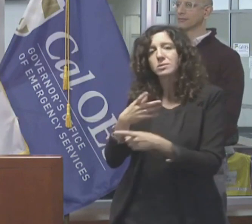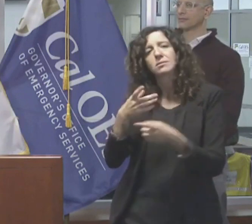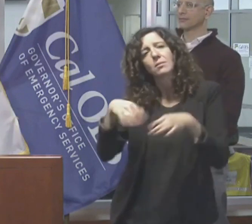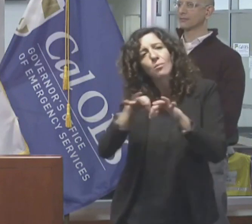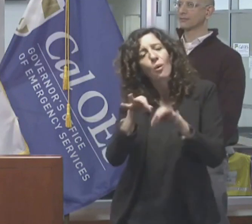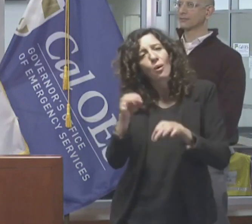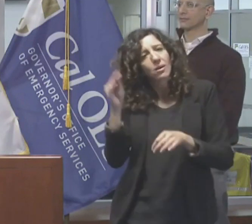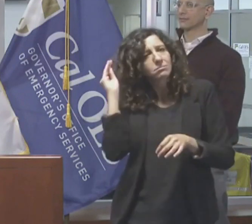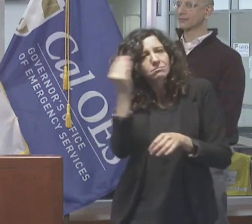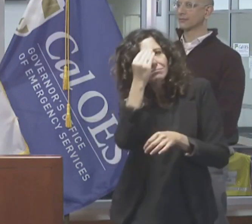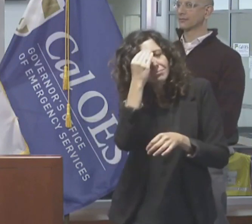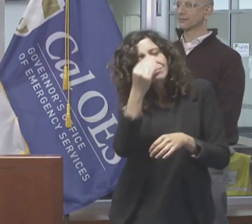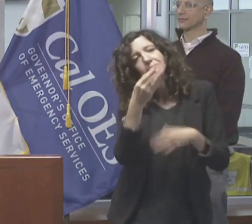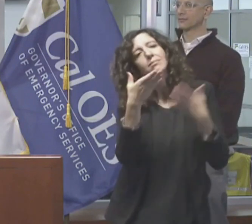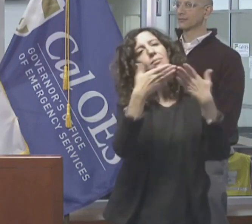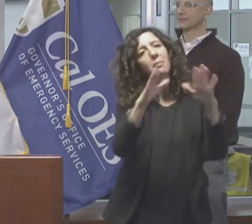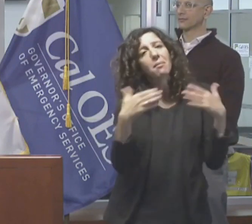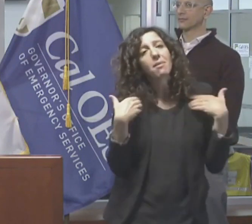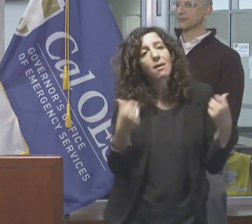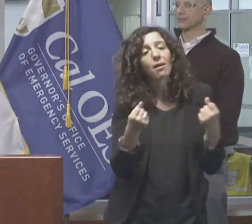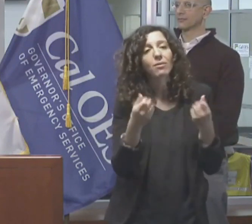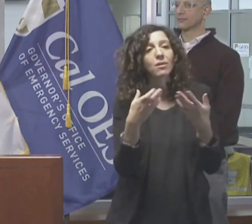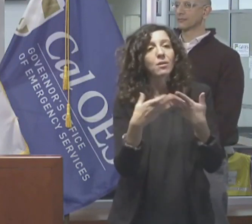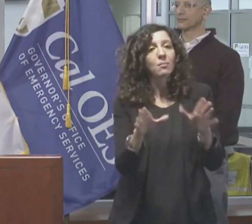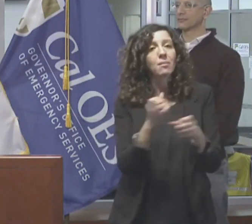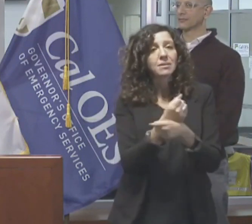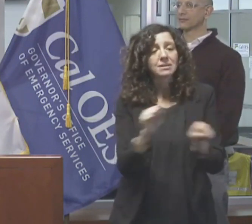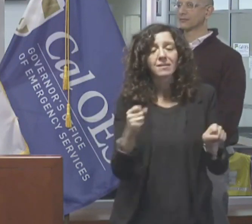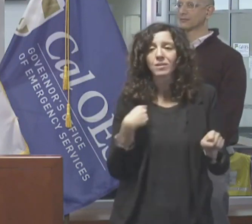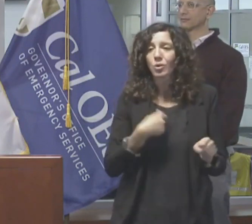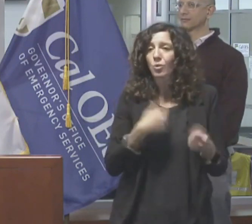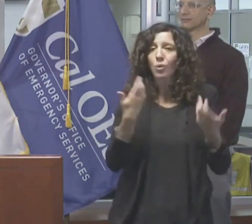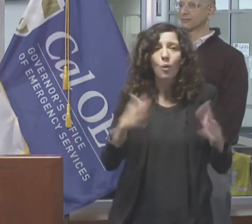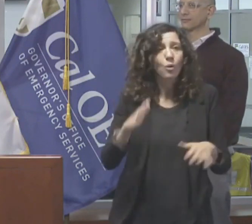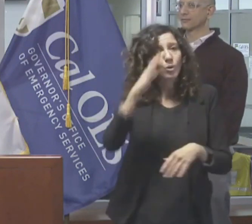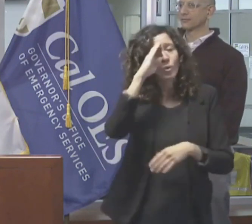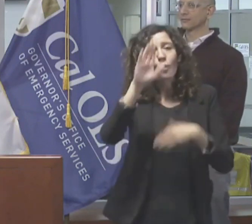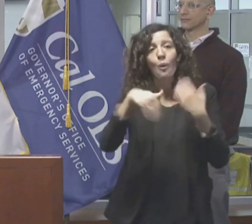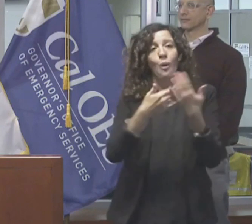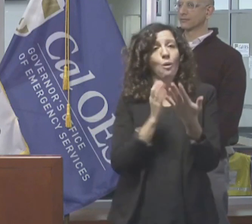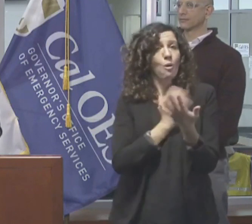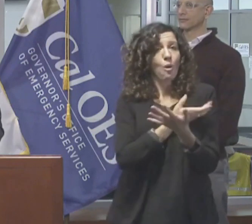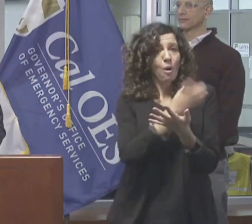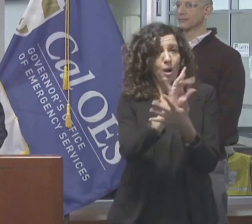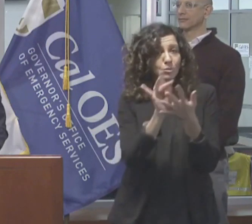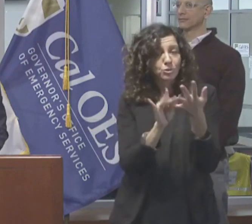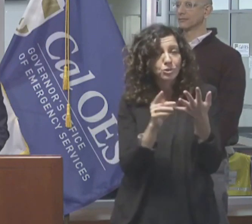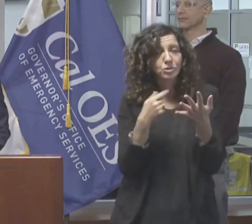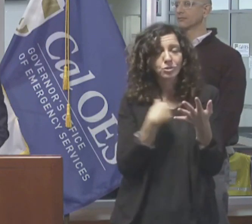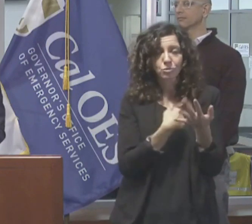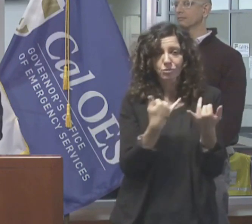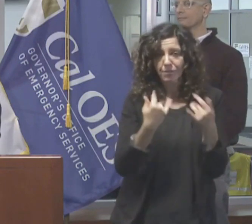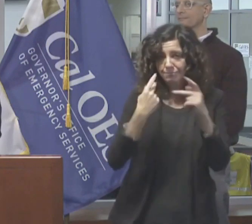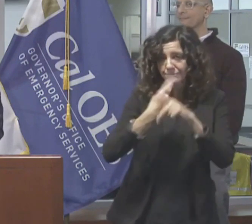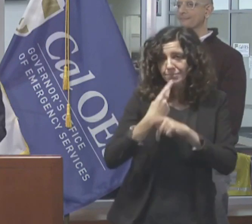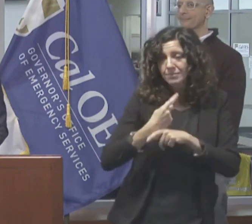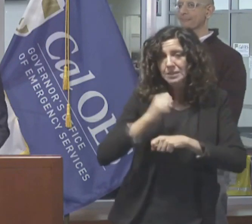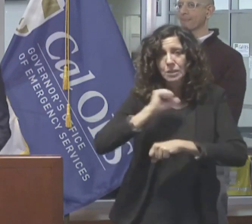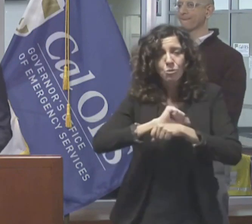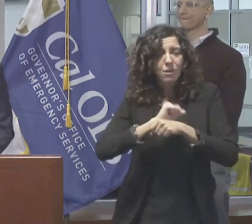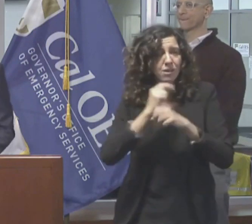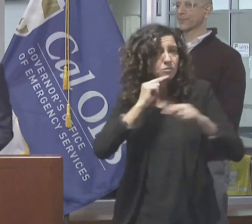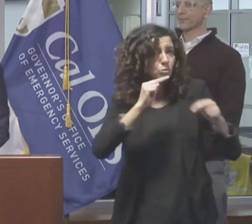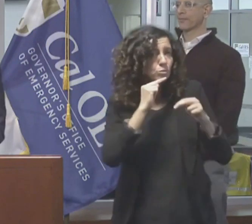safety. We have scoped out all of the above. We are working in concert, day in and day